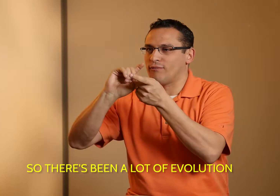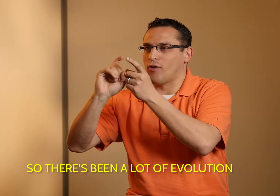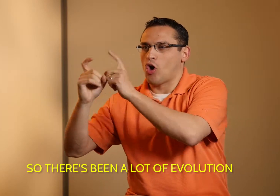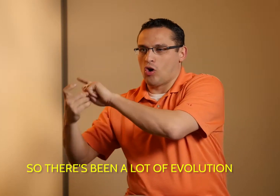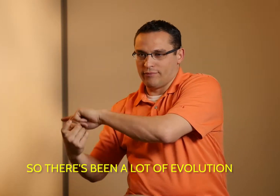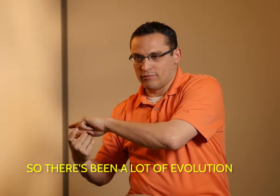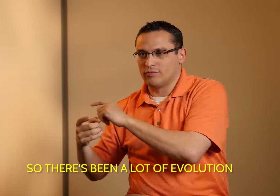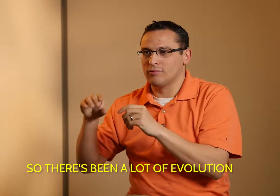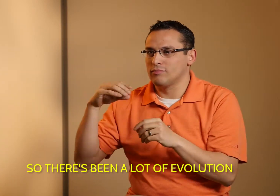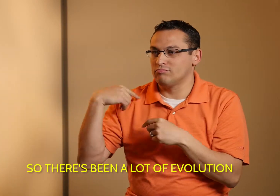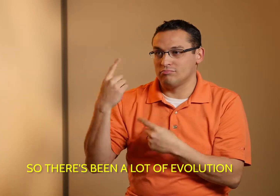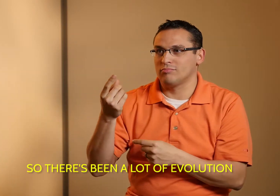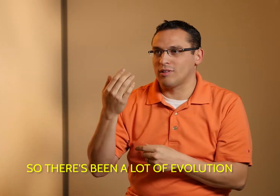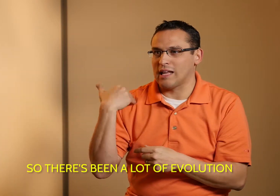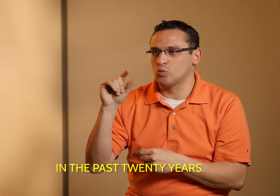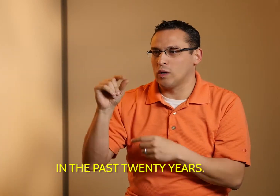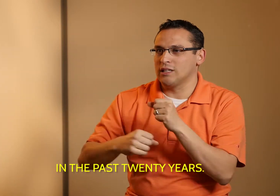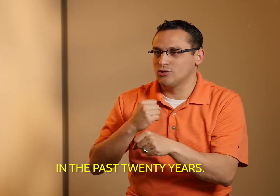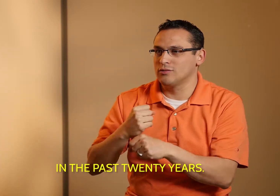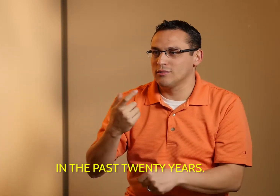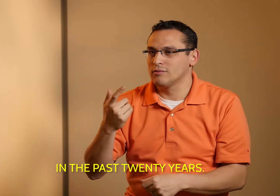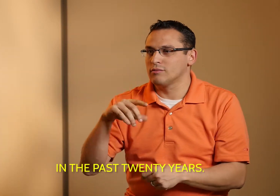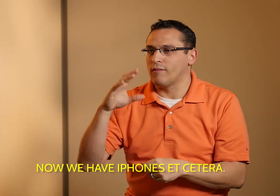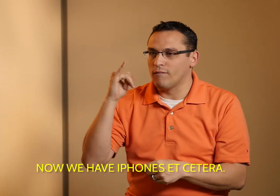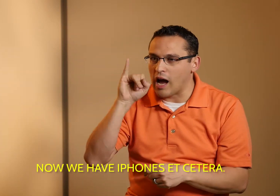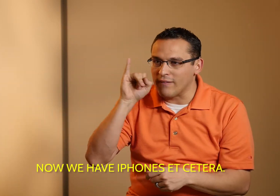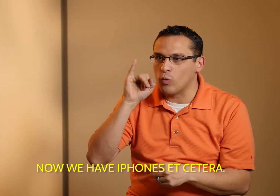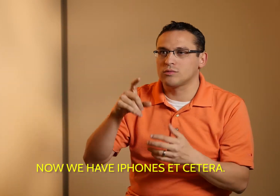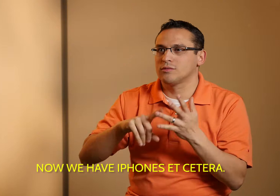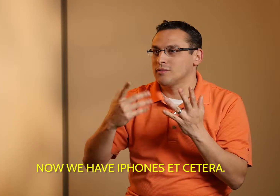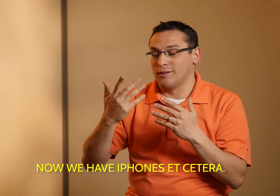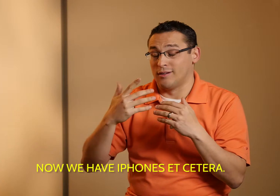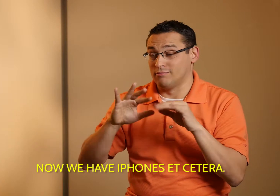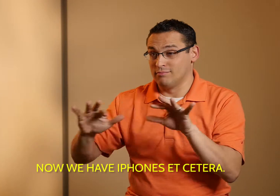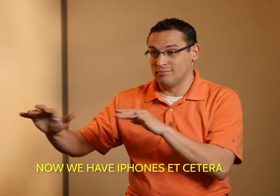a lot of evolution in the past 20 years. Now we have iPhones, etc.